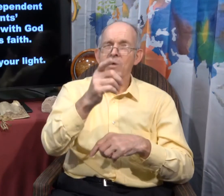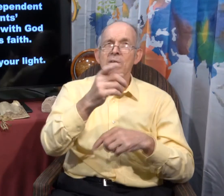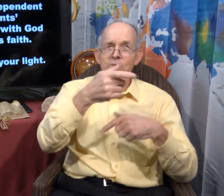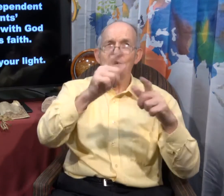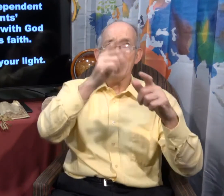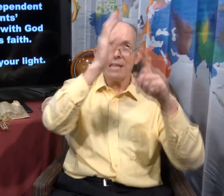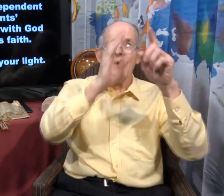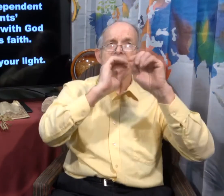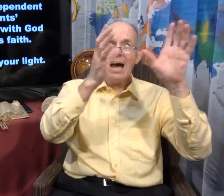You let God lie.